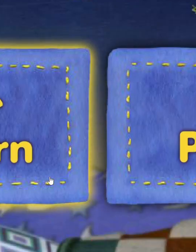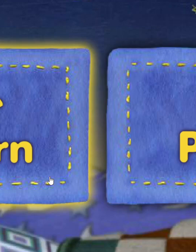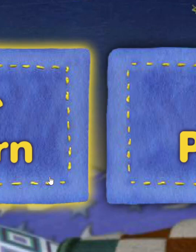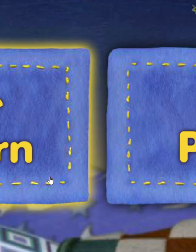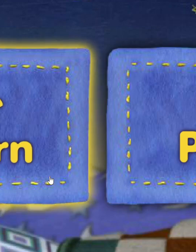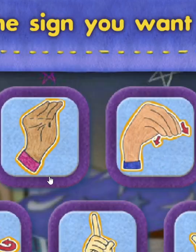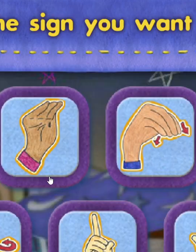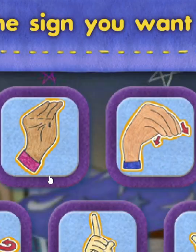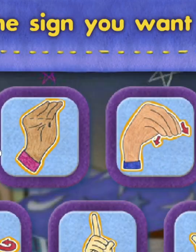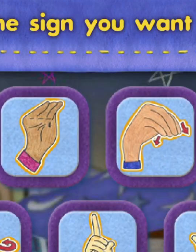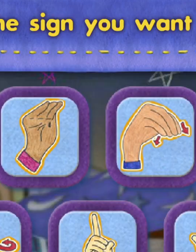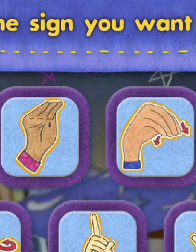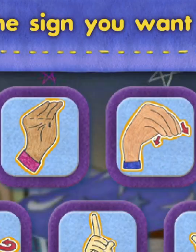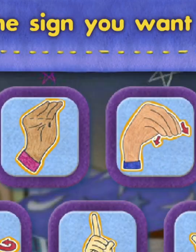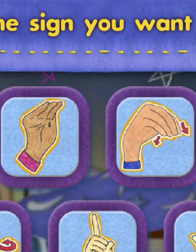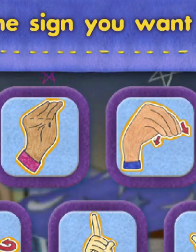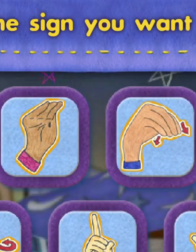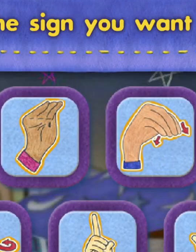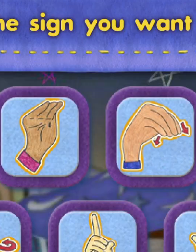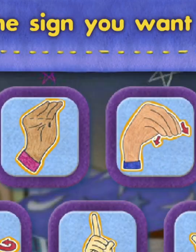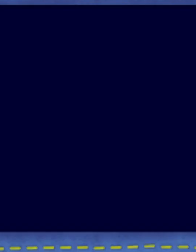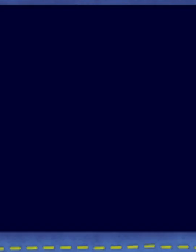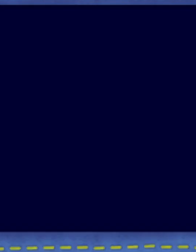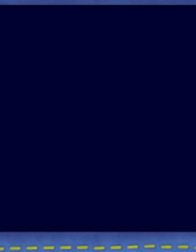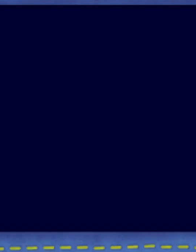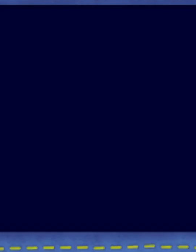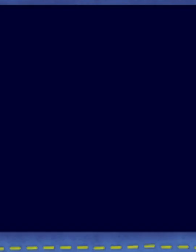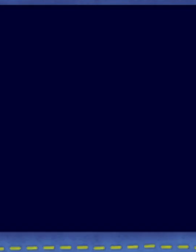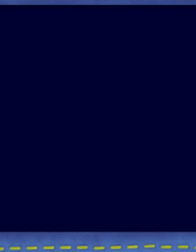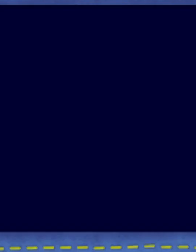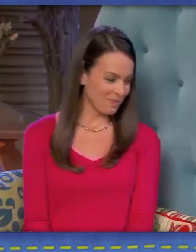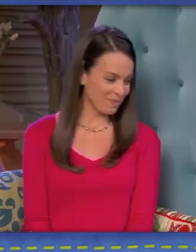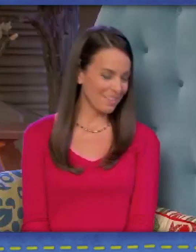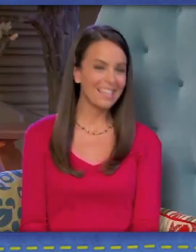Learn sign language. Choose the word you want to learn.